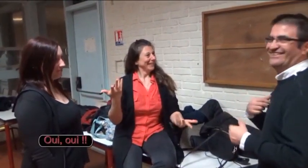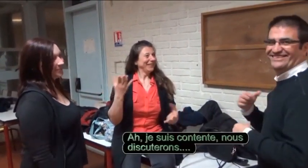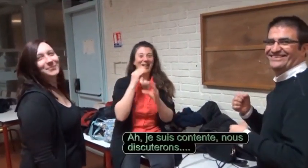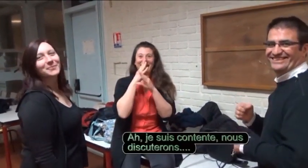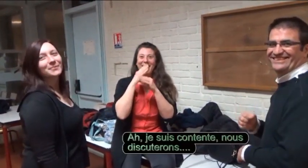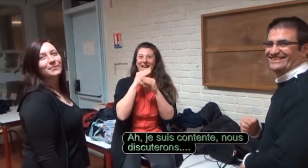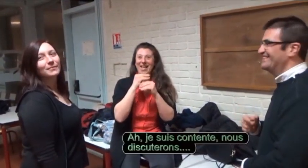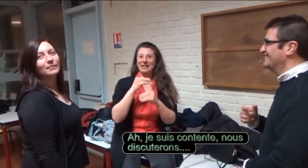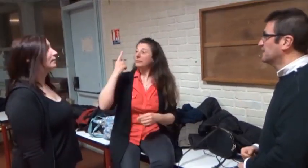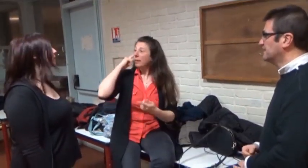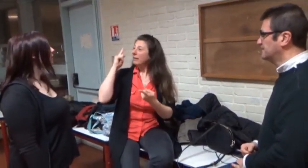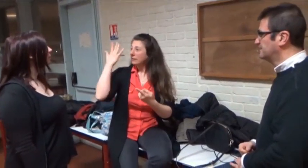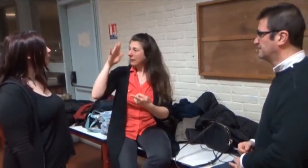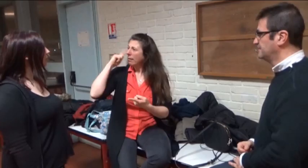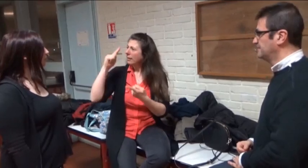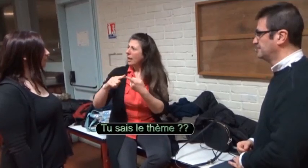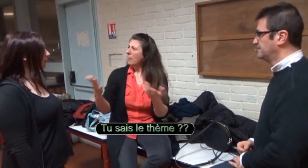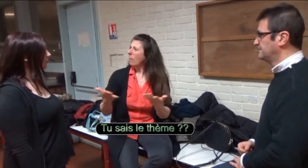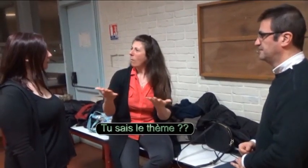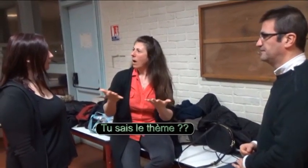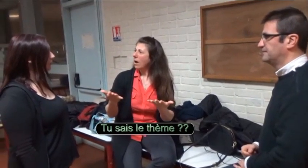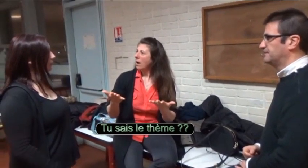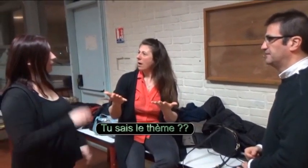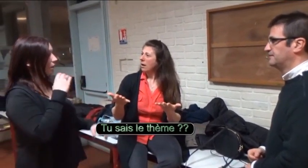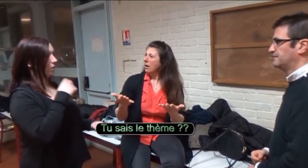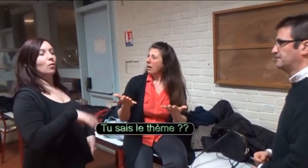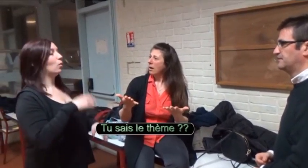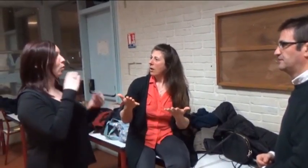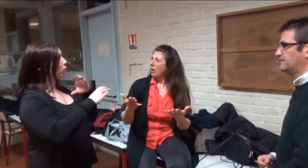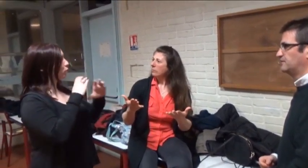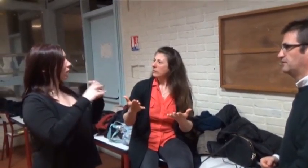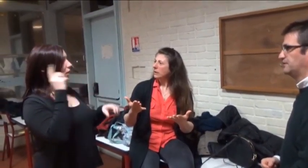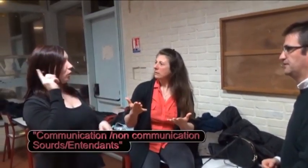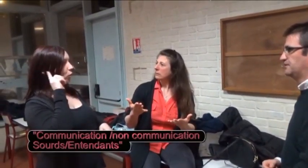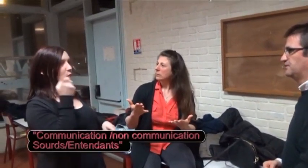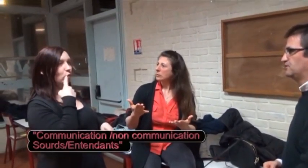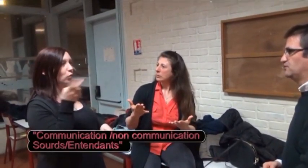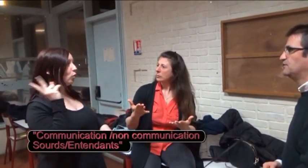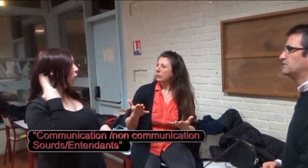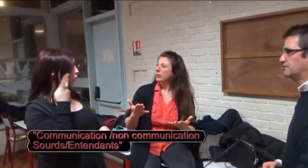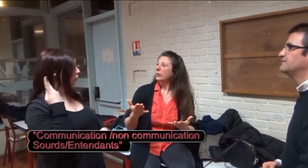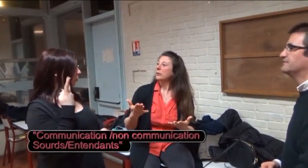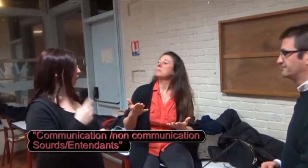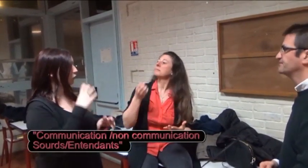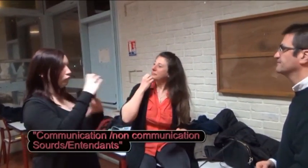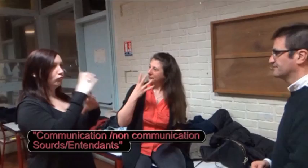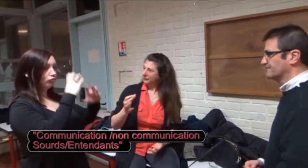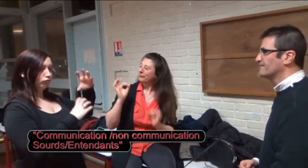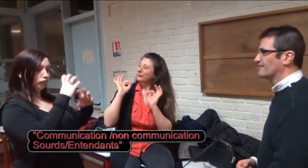sometimes, but guess what, you're not the only one. The door is shut, but so is